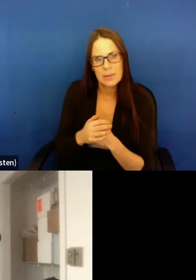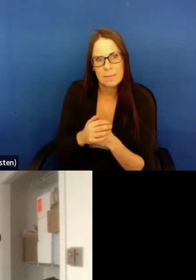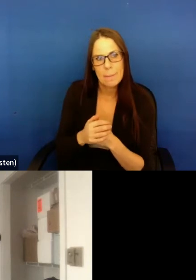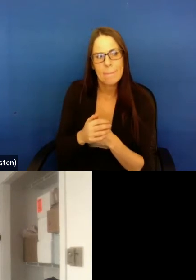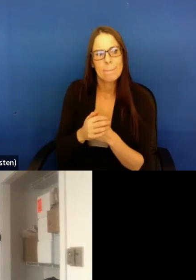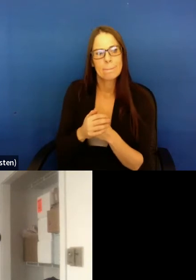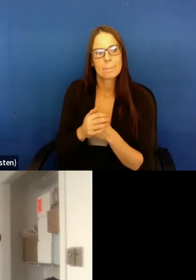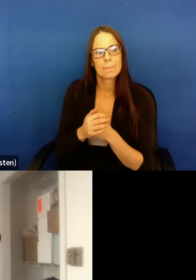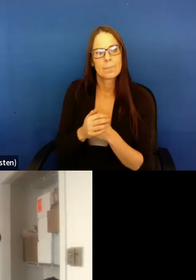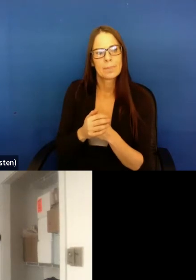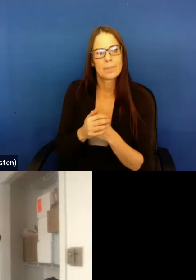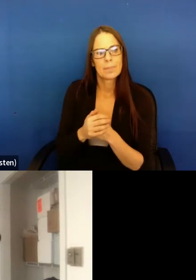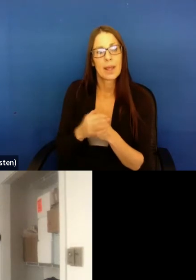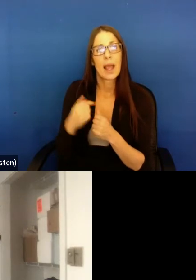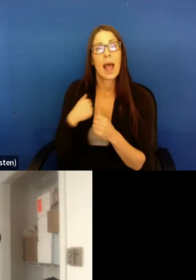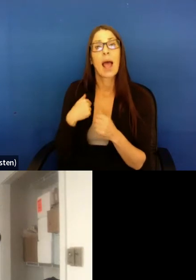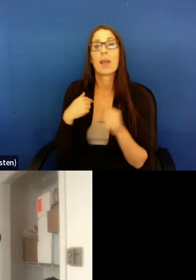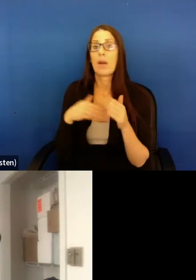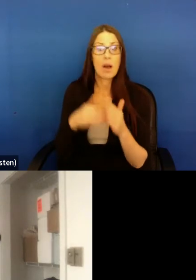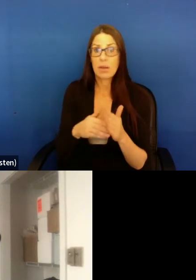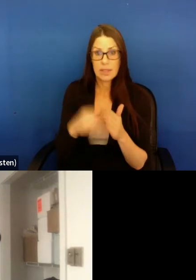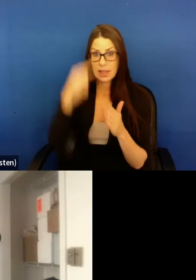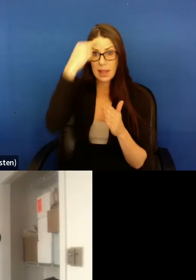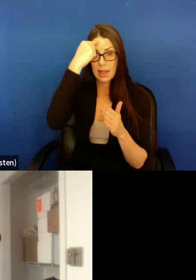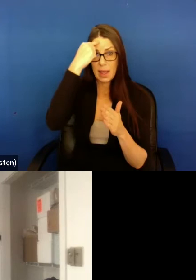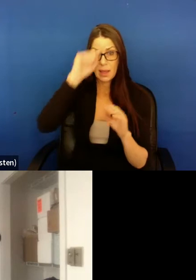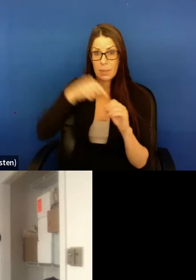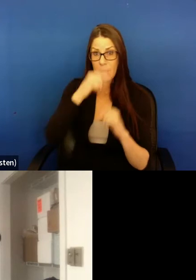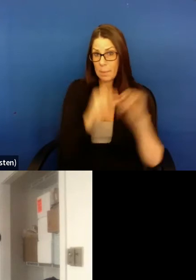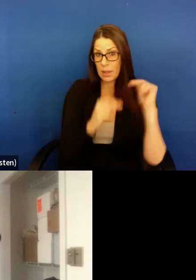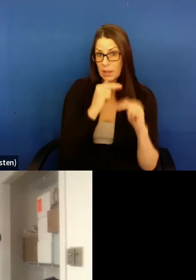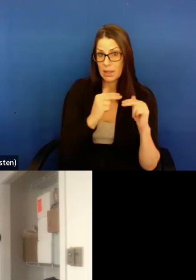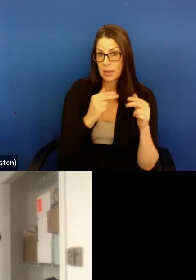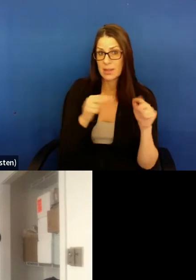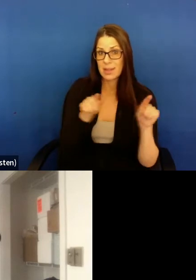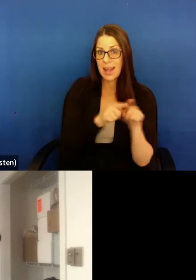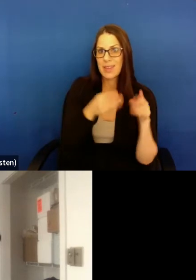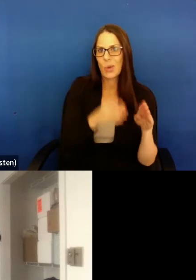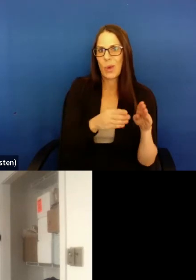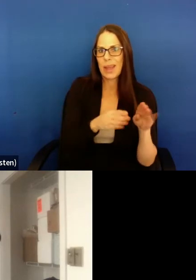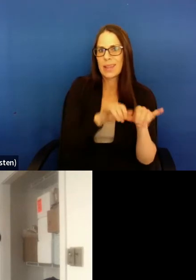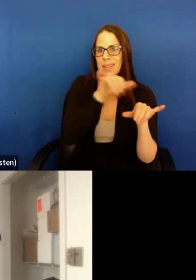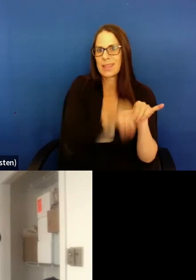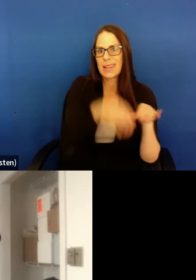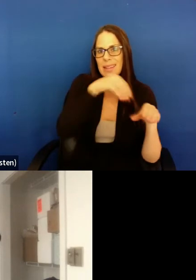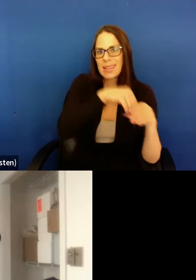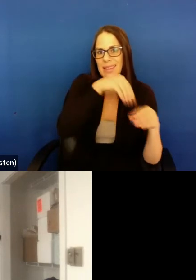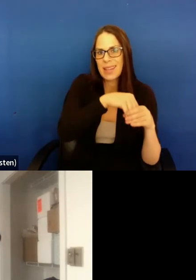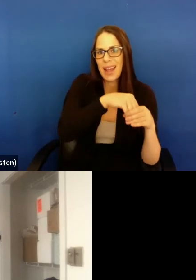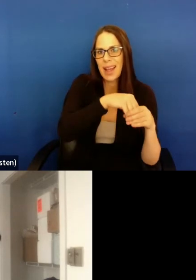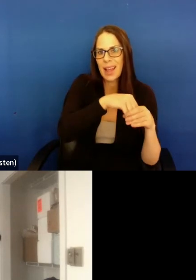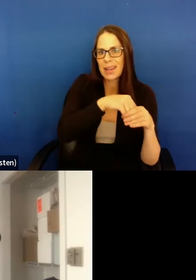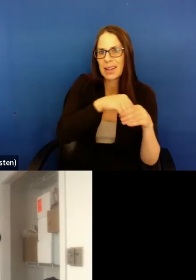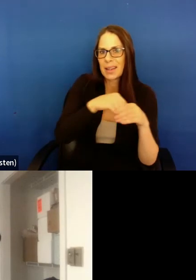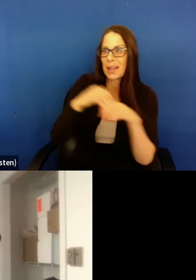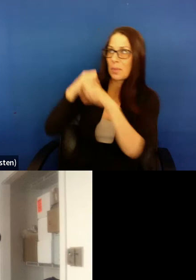I often think of buildings as a way to stay out of the rain to get from point A to point B. And so it'd be really helpful if you keep that in